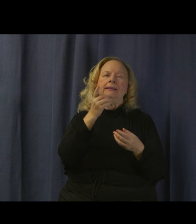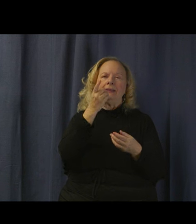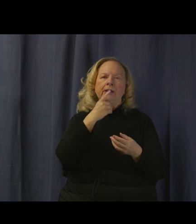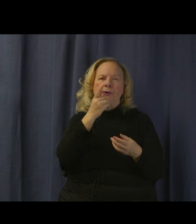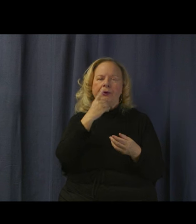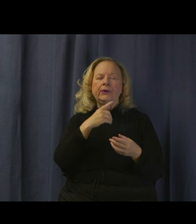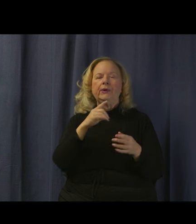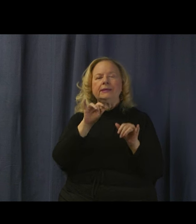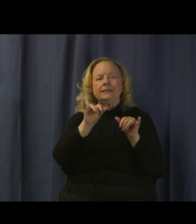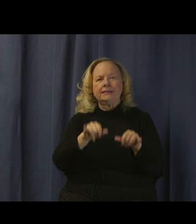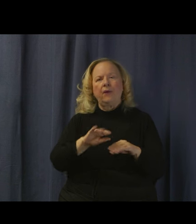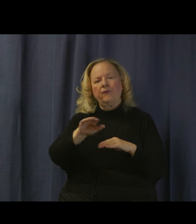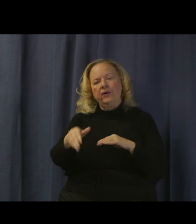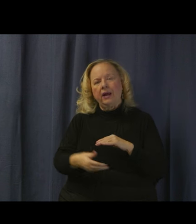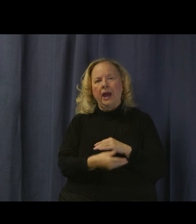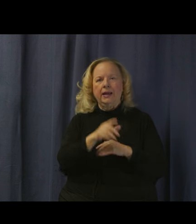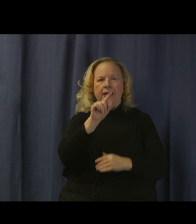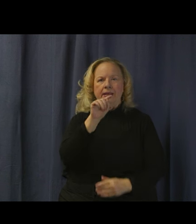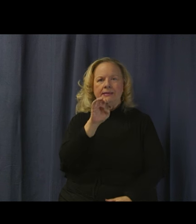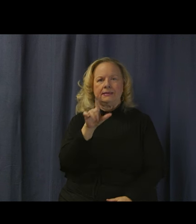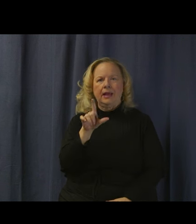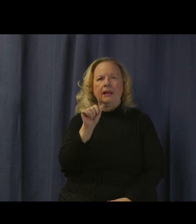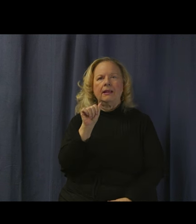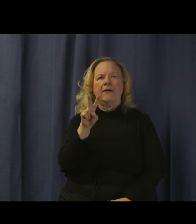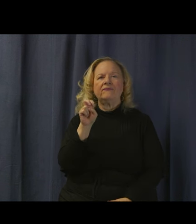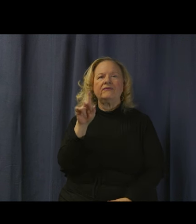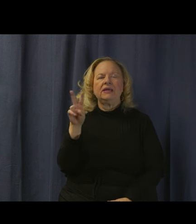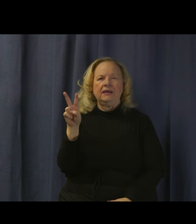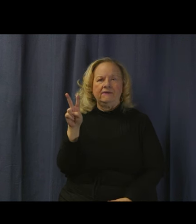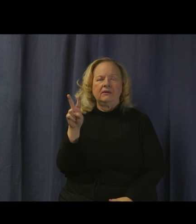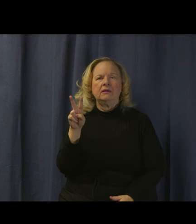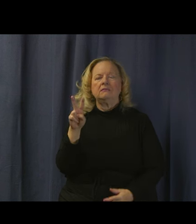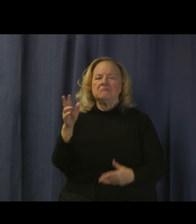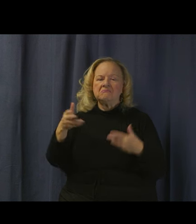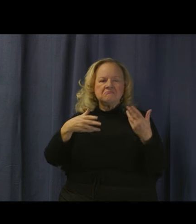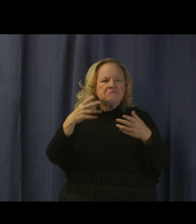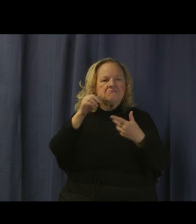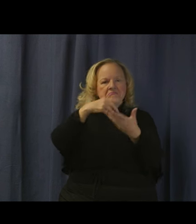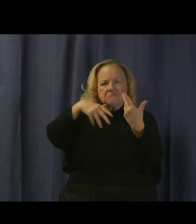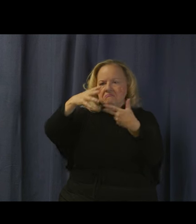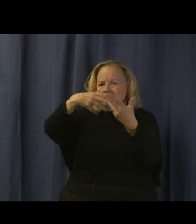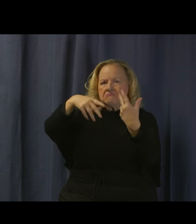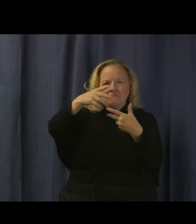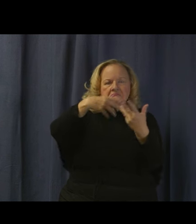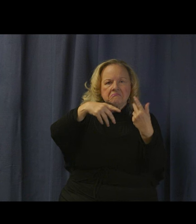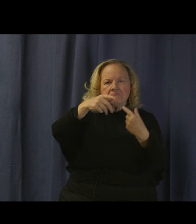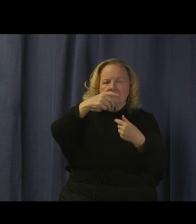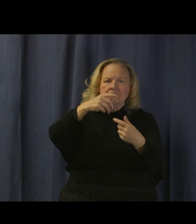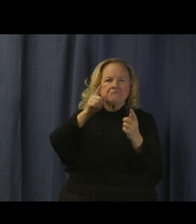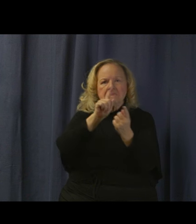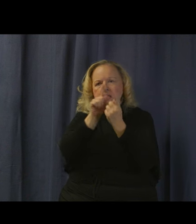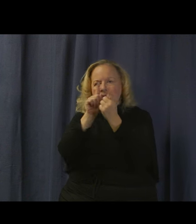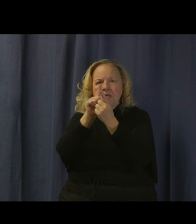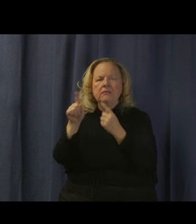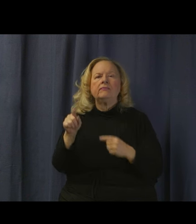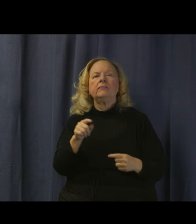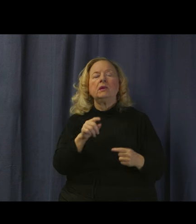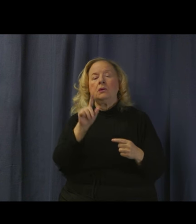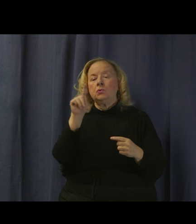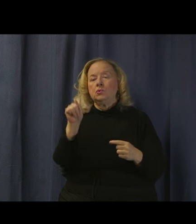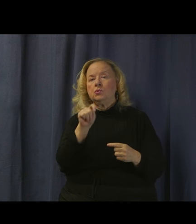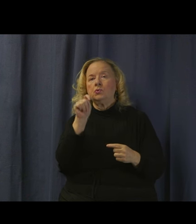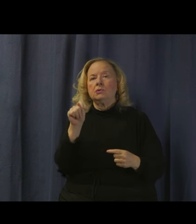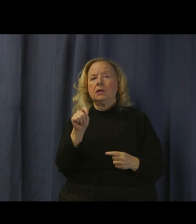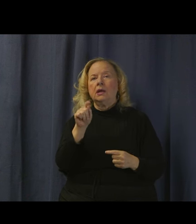there. And we'll have a little meet and greet after dinner. And then on Tuesday, we're going to go to the Ayalon Institute. You know